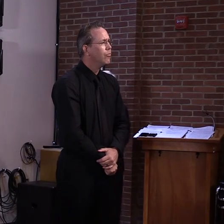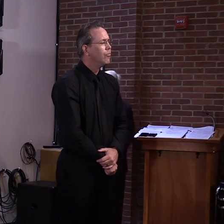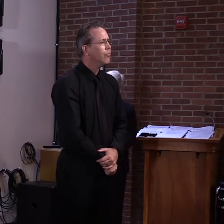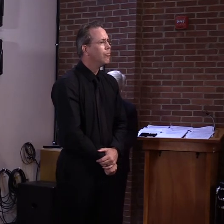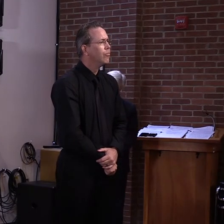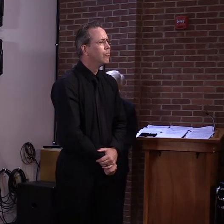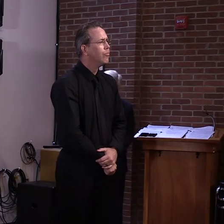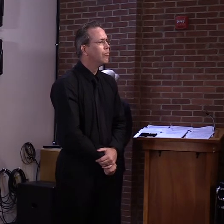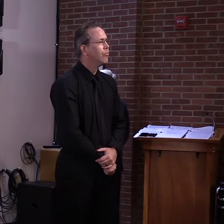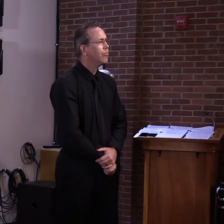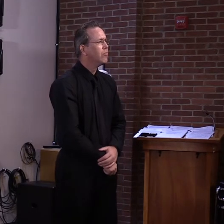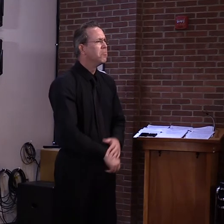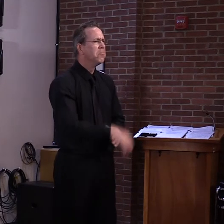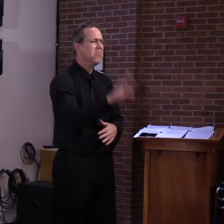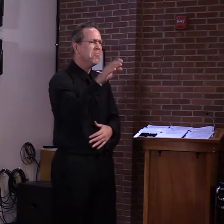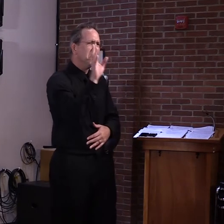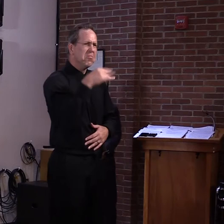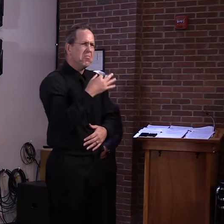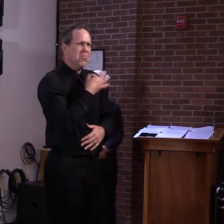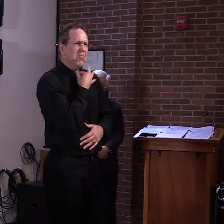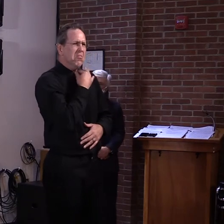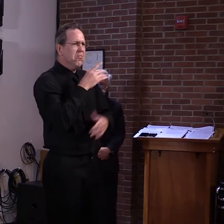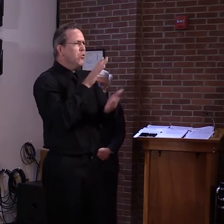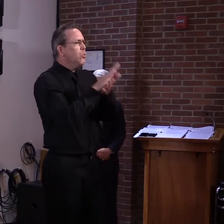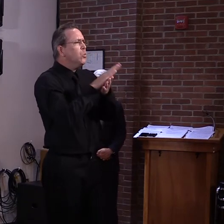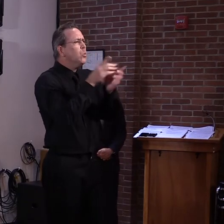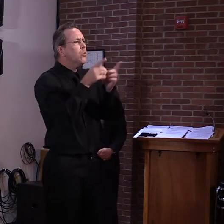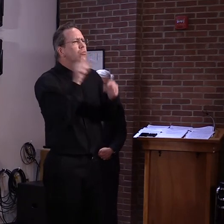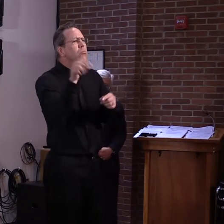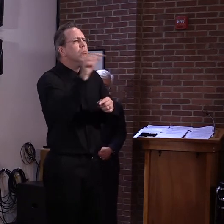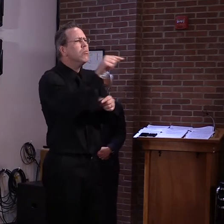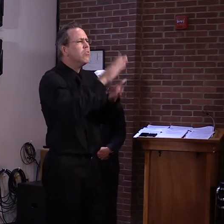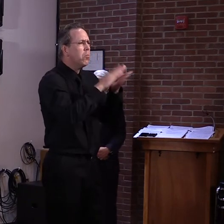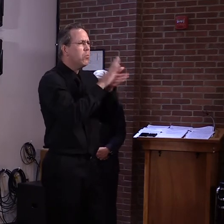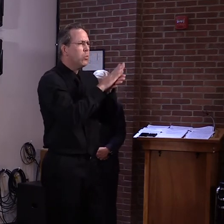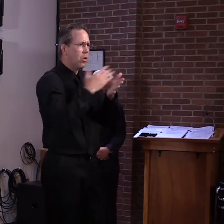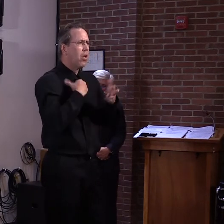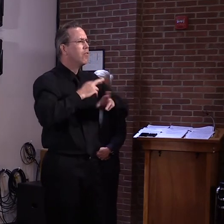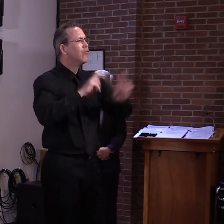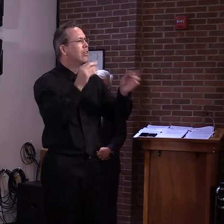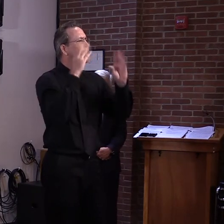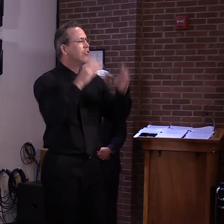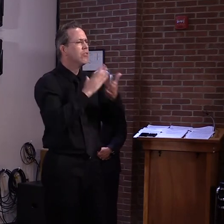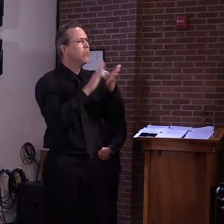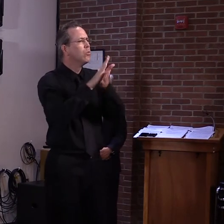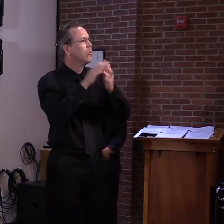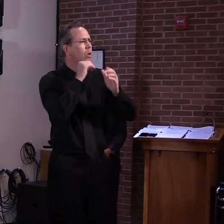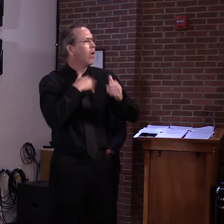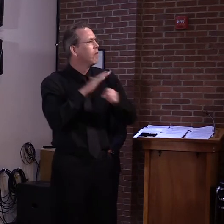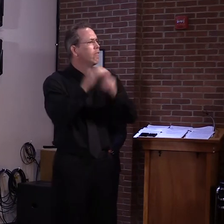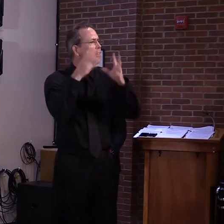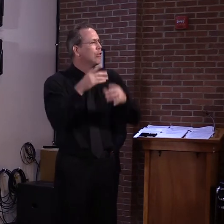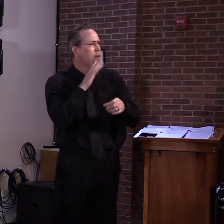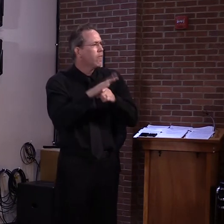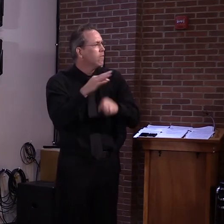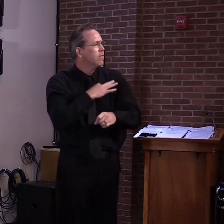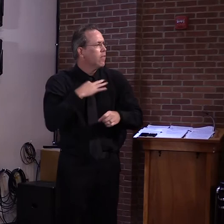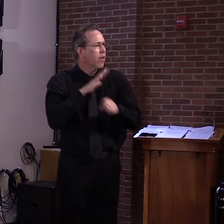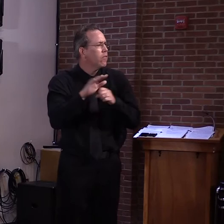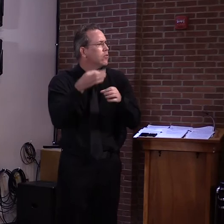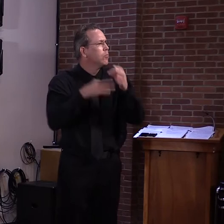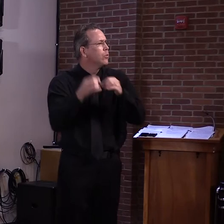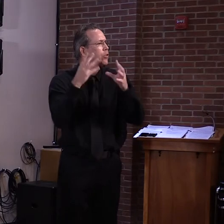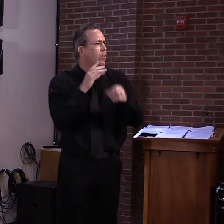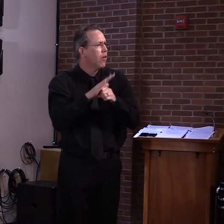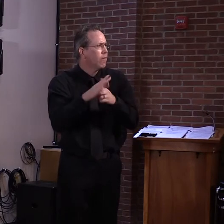staffed? Again, I'll refer to Secretary French, but I just want to remind everyone when we're talking about shortages of